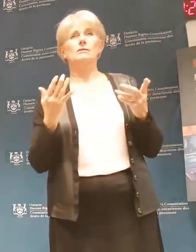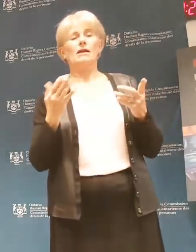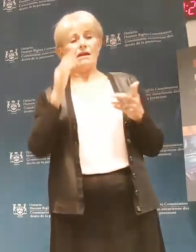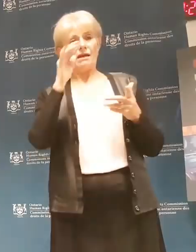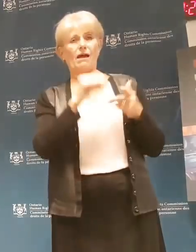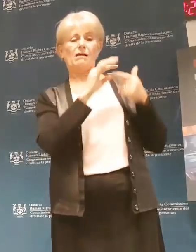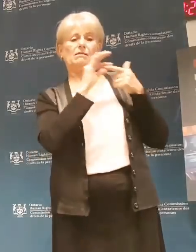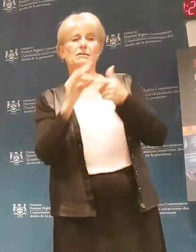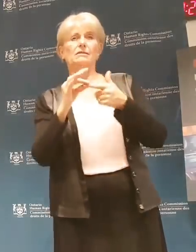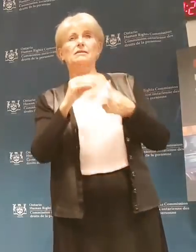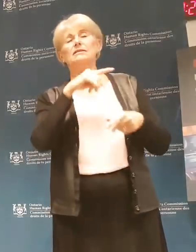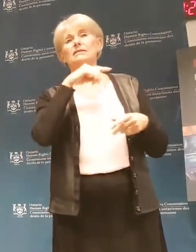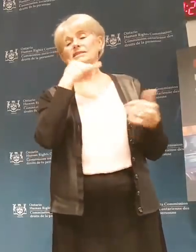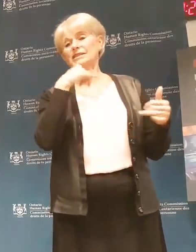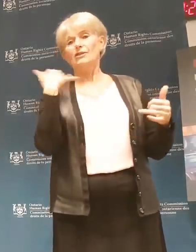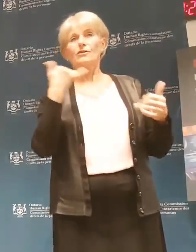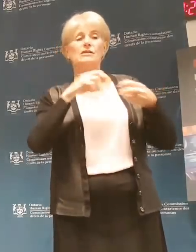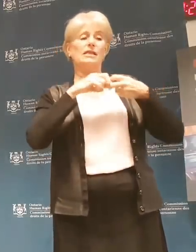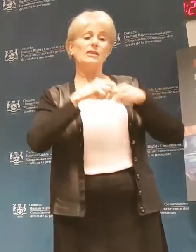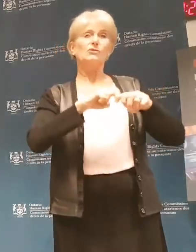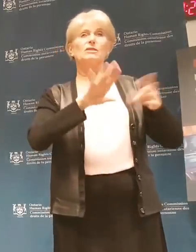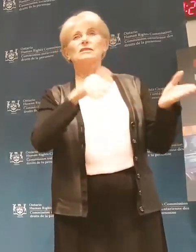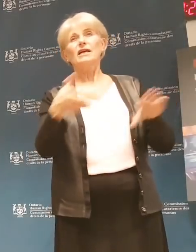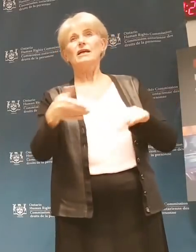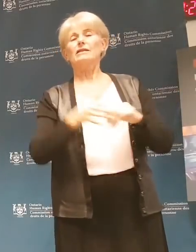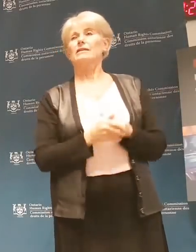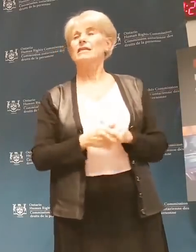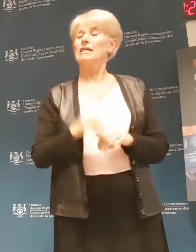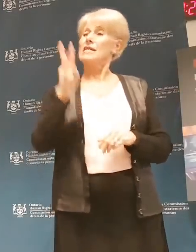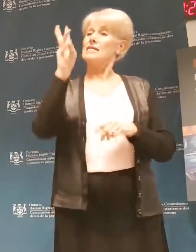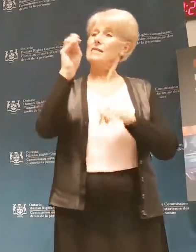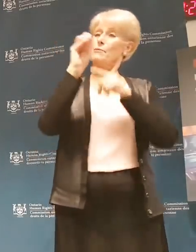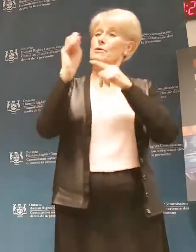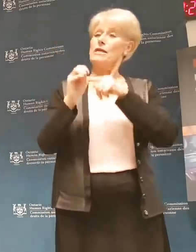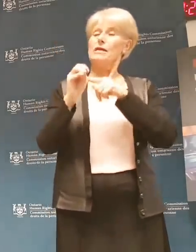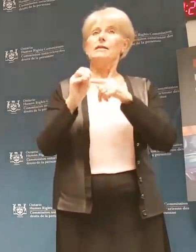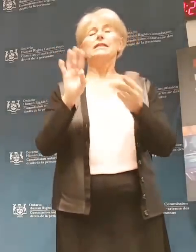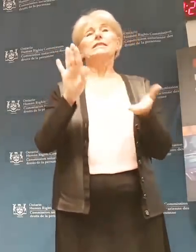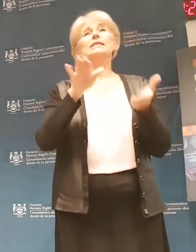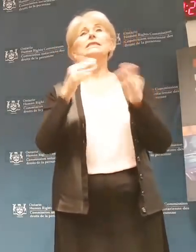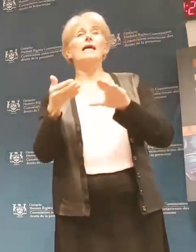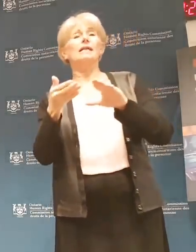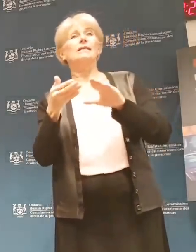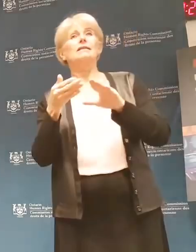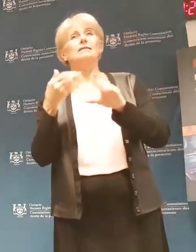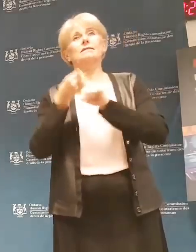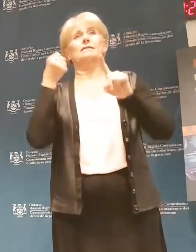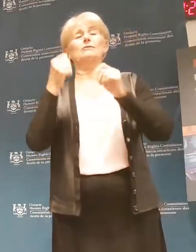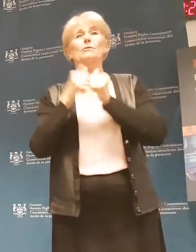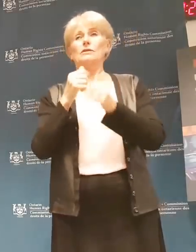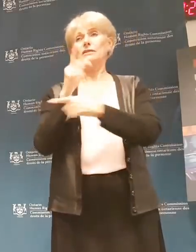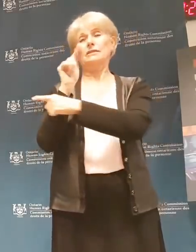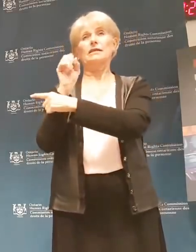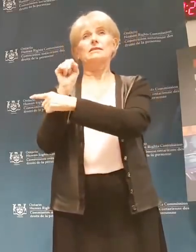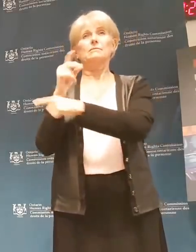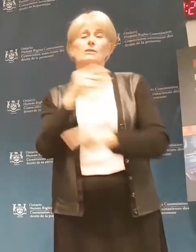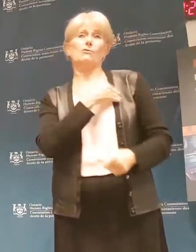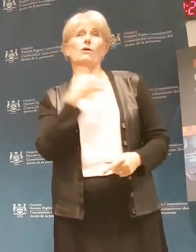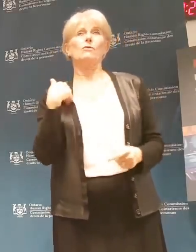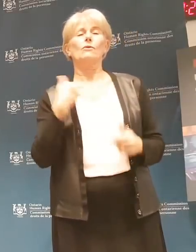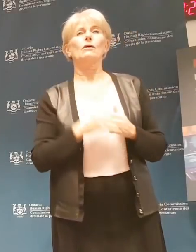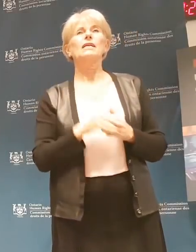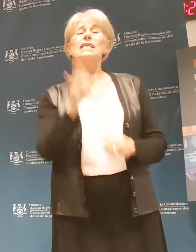that result in serious injury or death, 60% of deadly encounters with Toronto police,